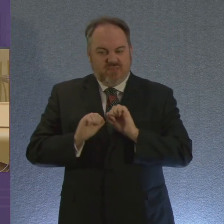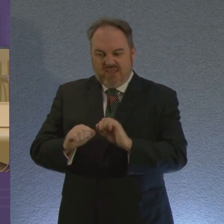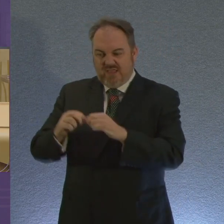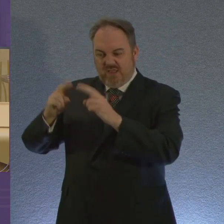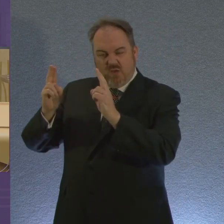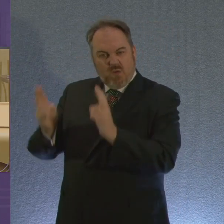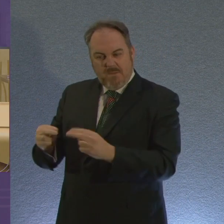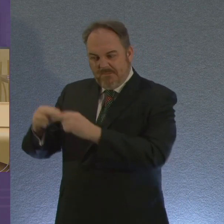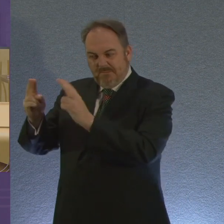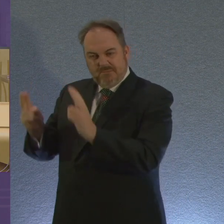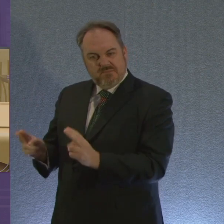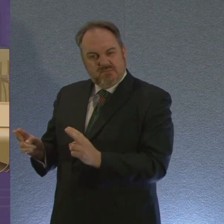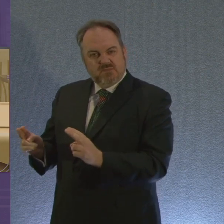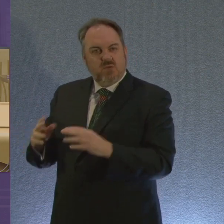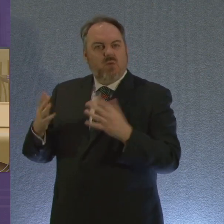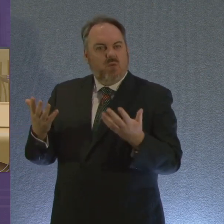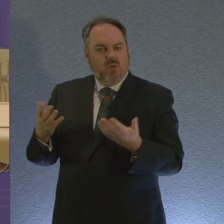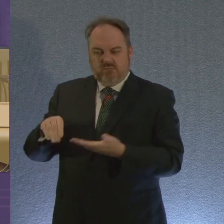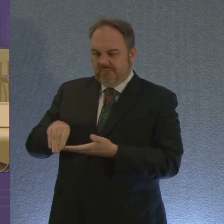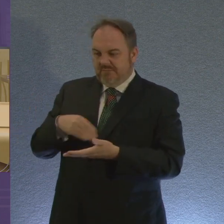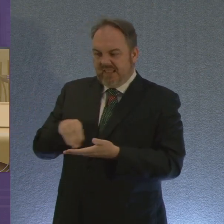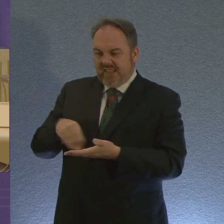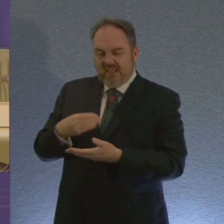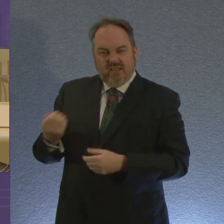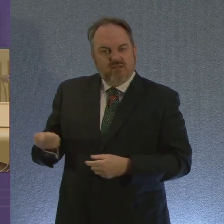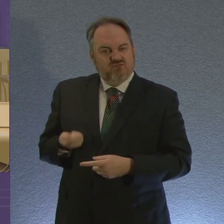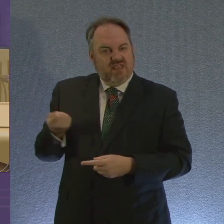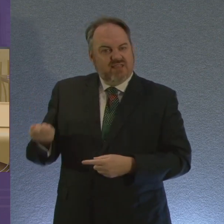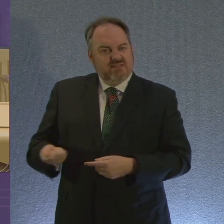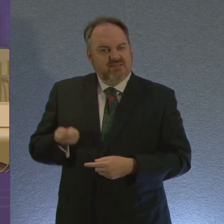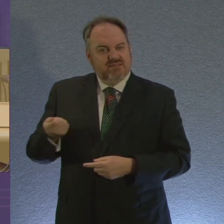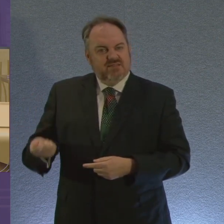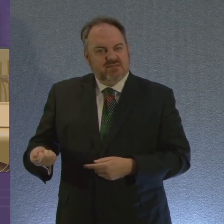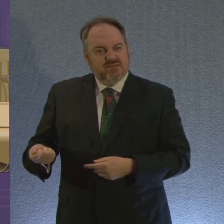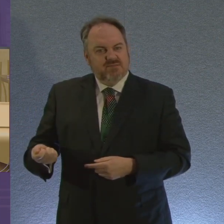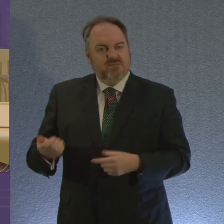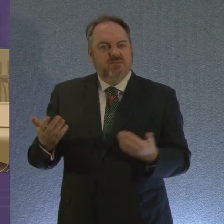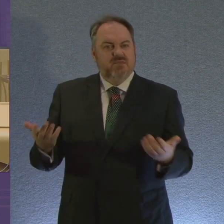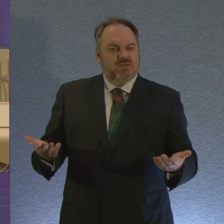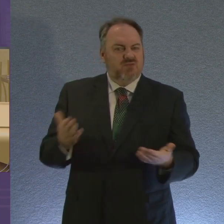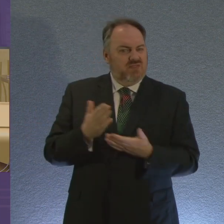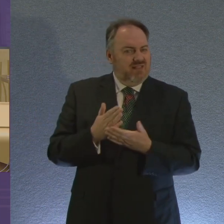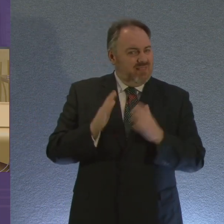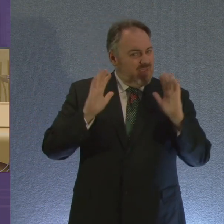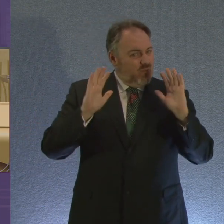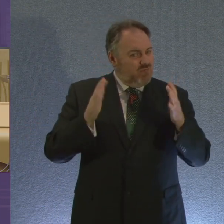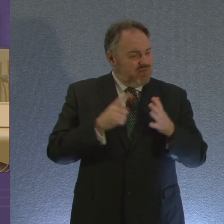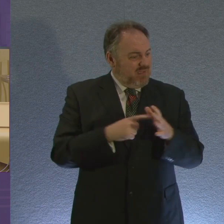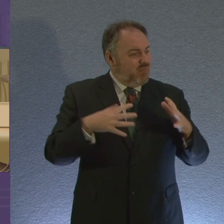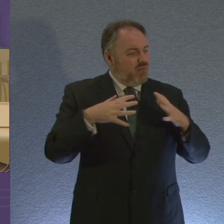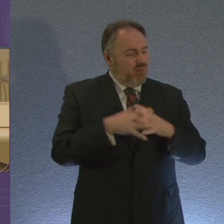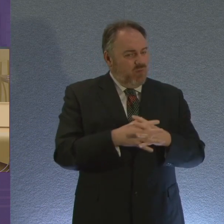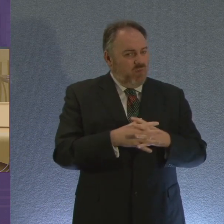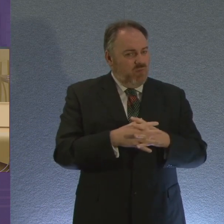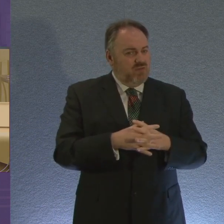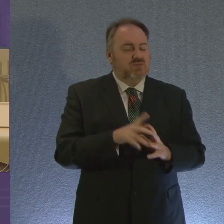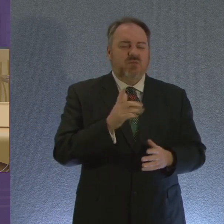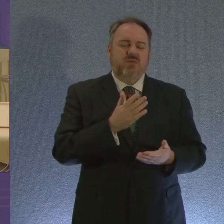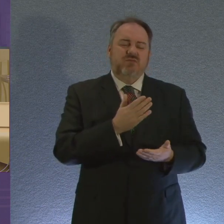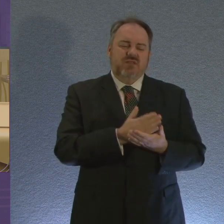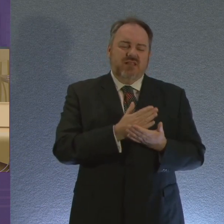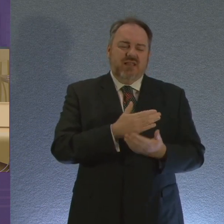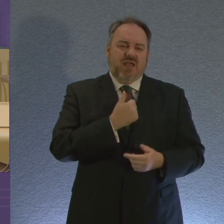the effects on the neighbours of the property with these extensions. So in the summing up, can the Minister provide